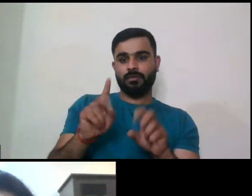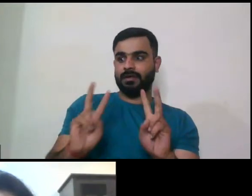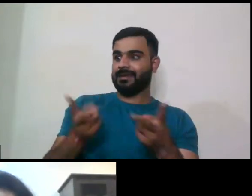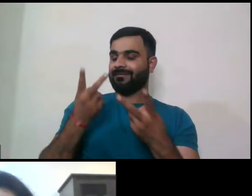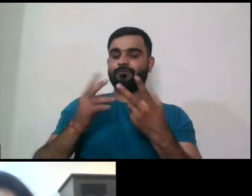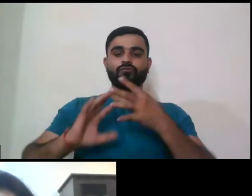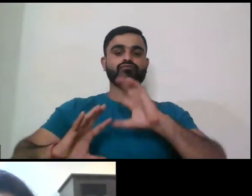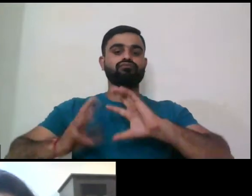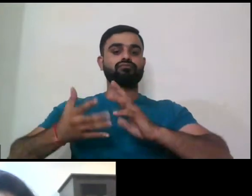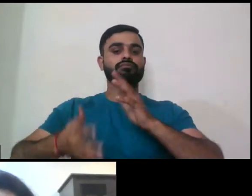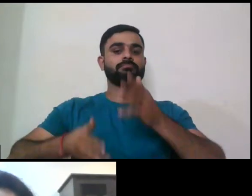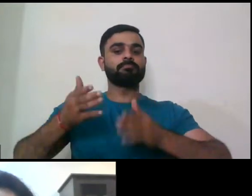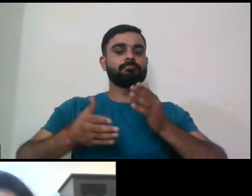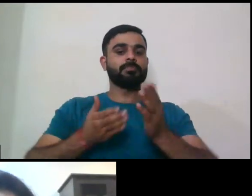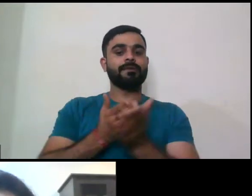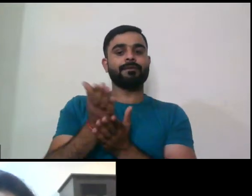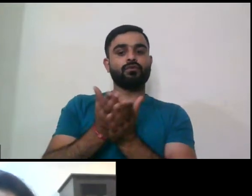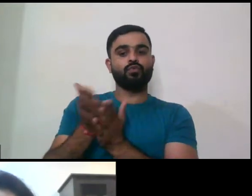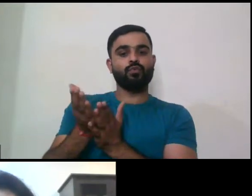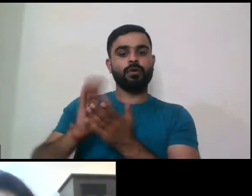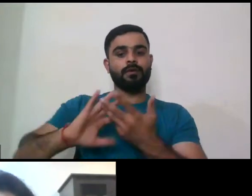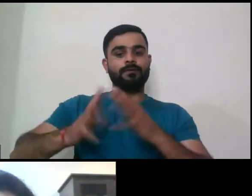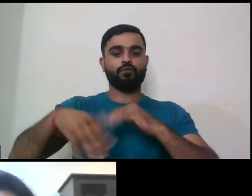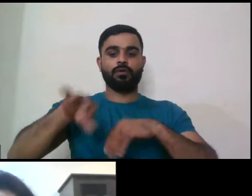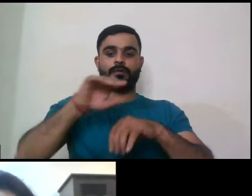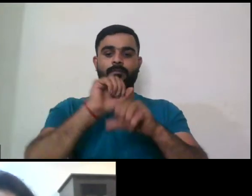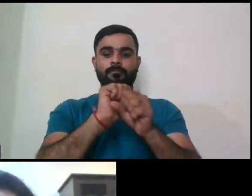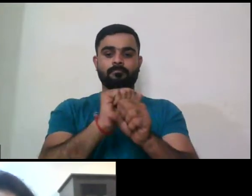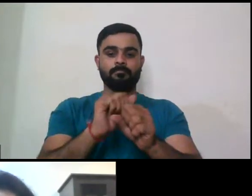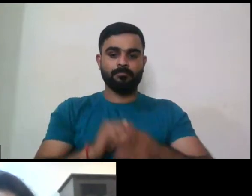autocratic sort of way of functioning,